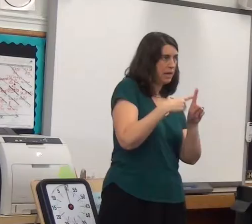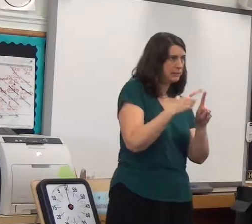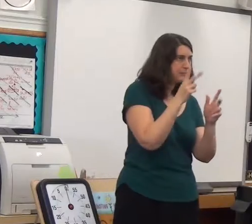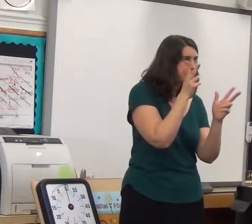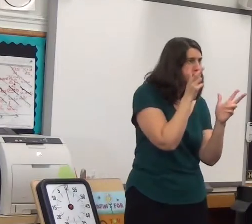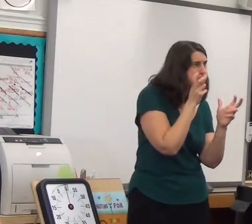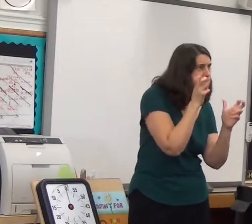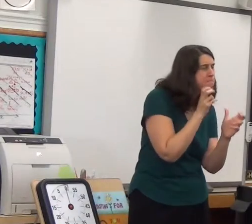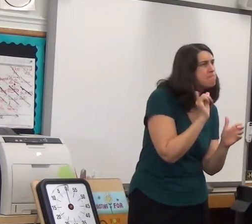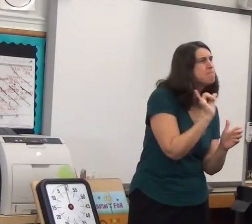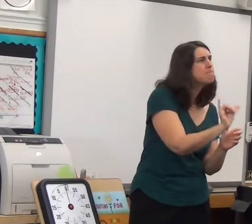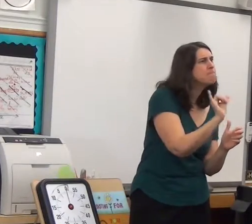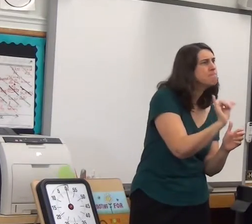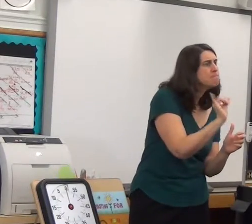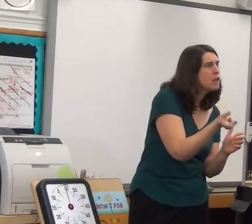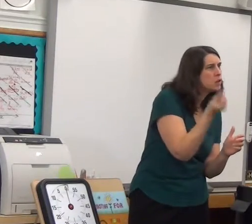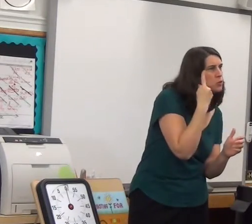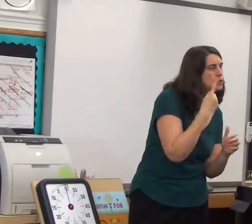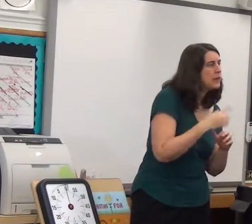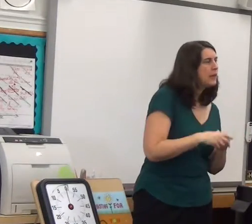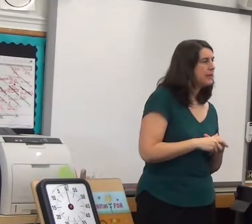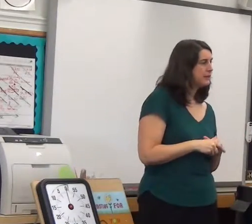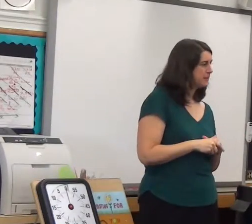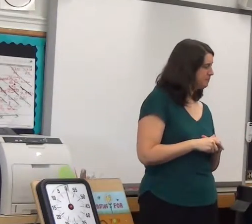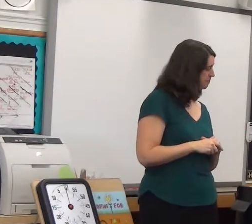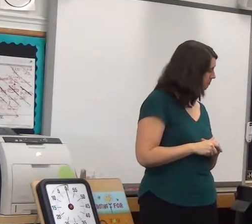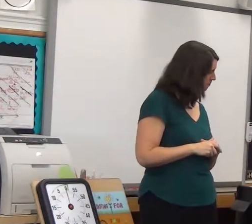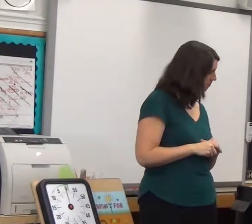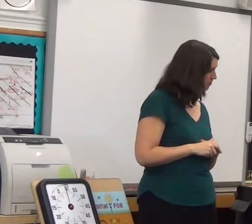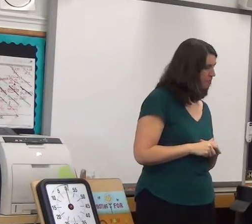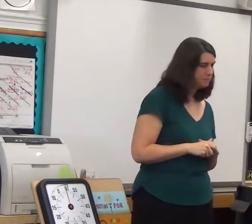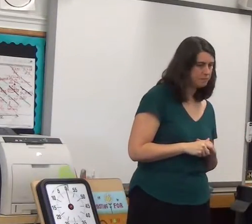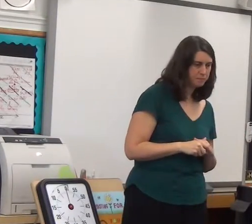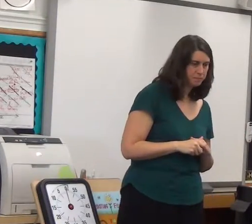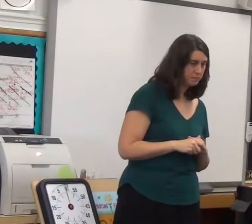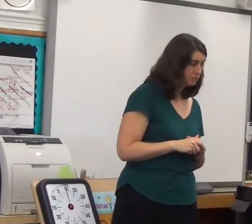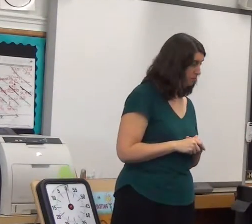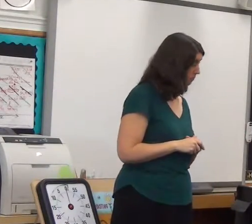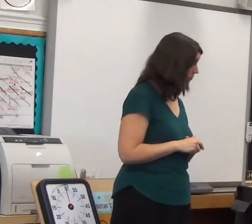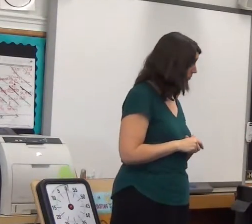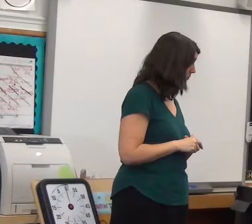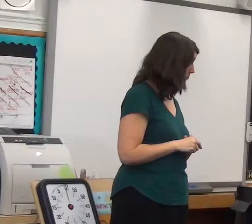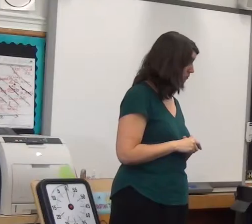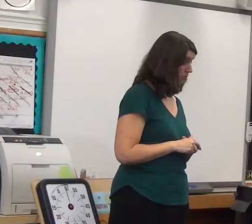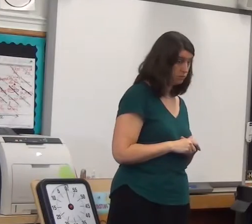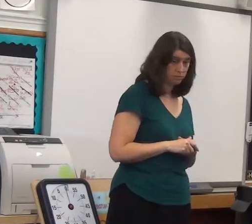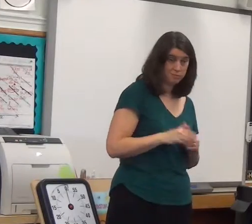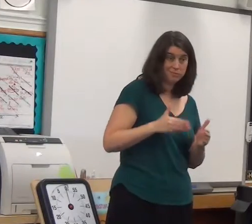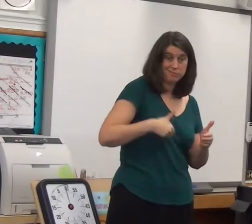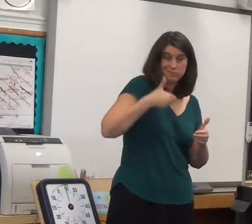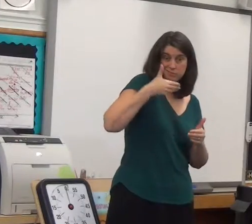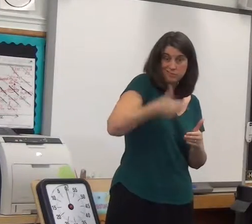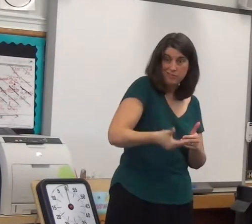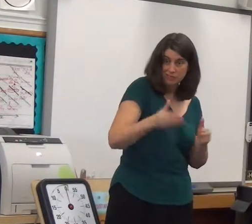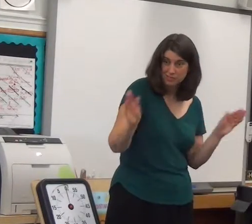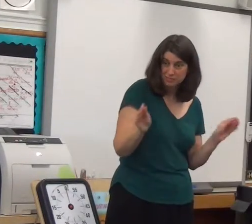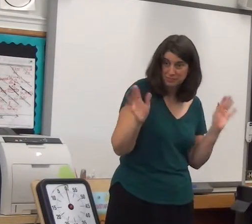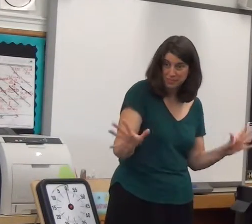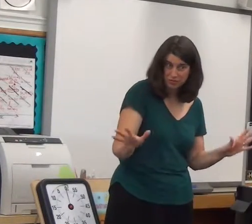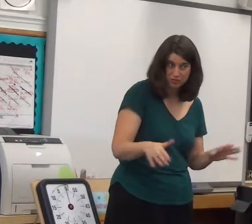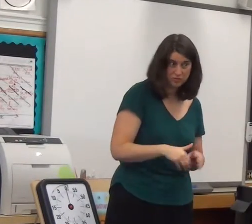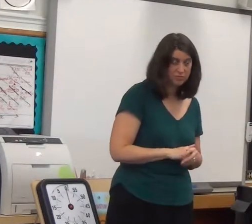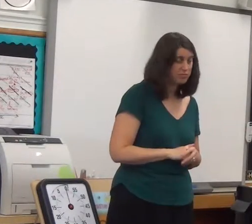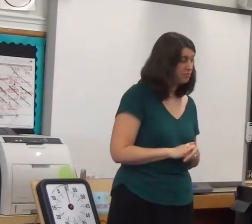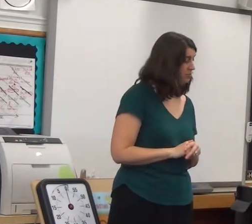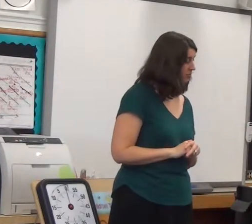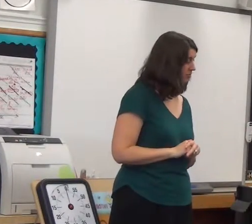the time to really listen and understand where people are coming from. All right, for my next magic trick,